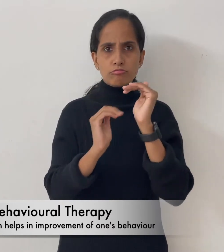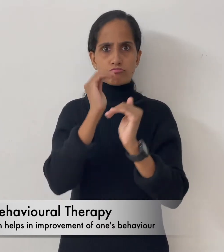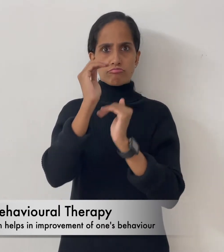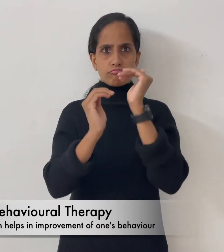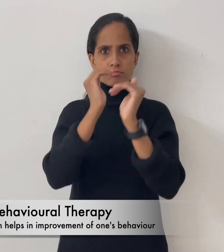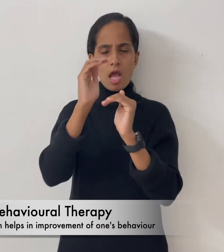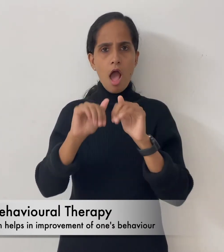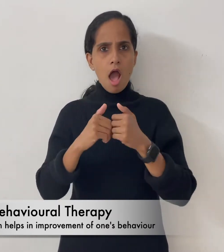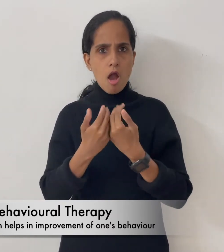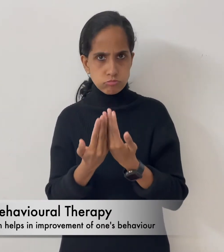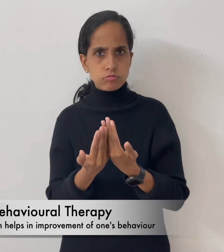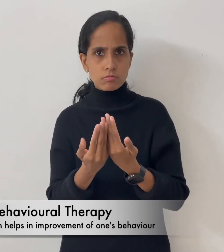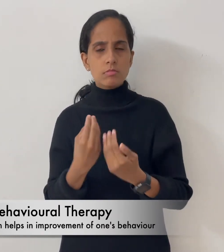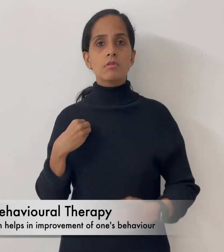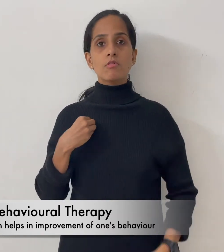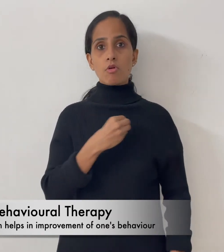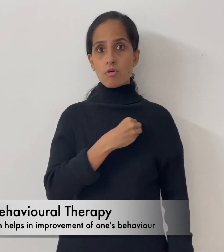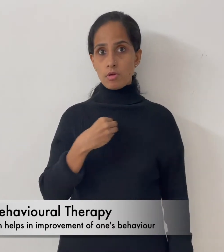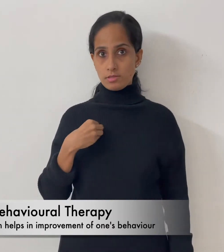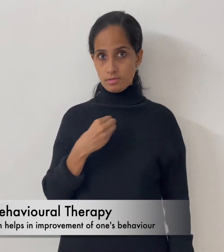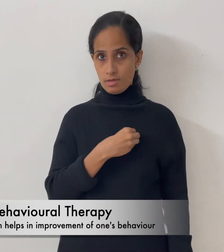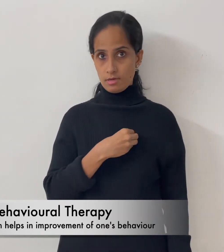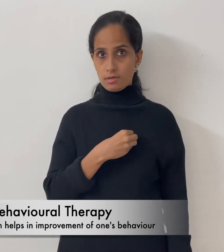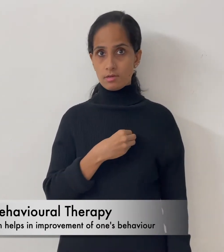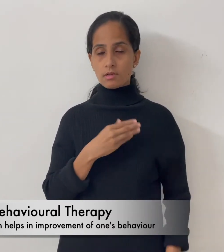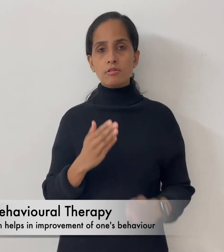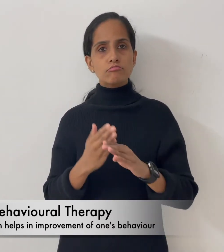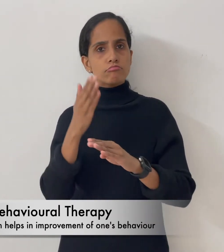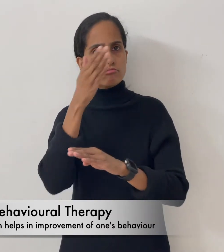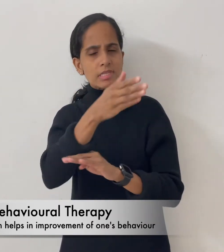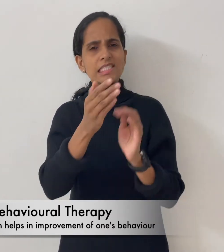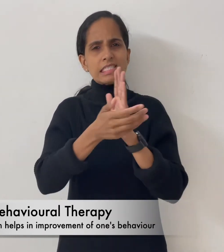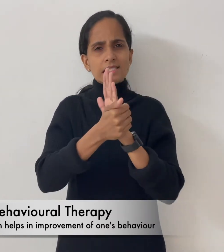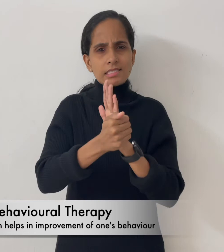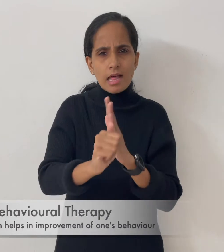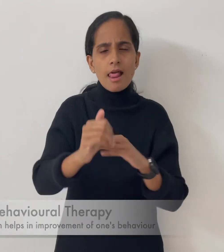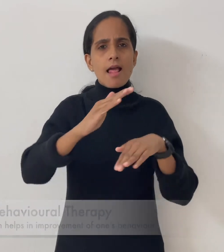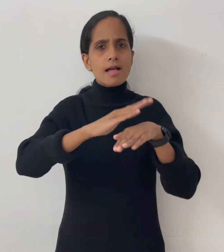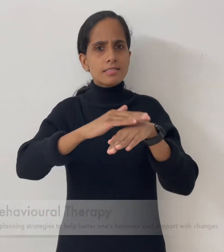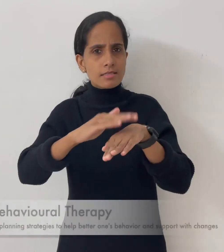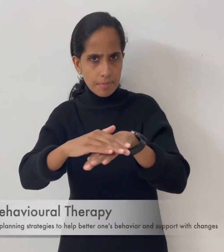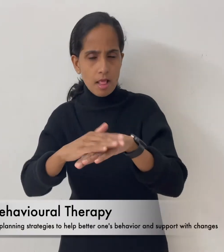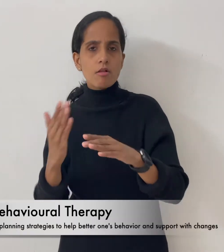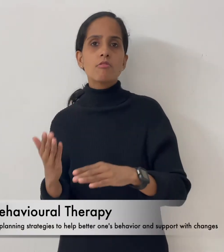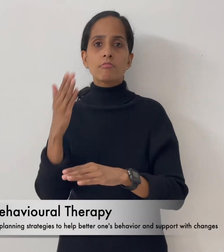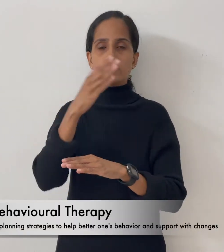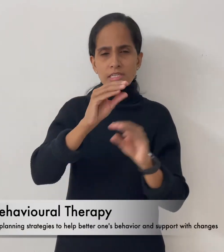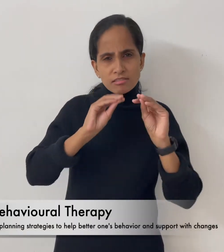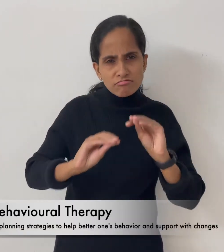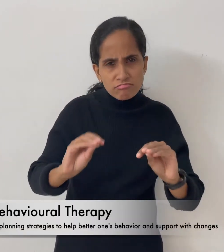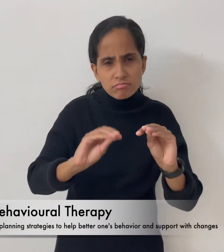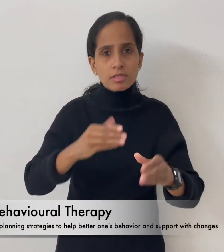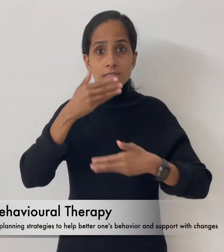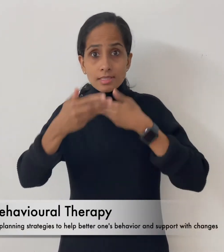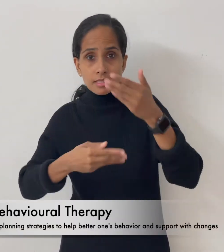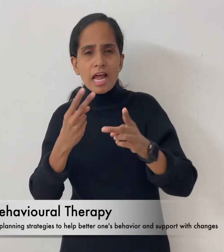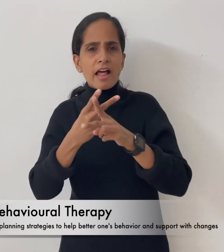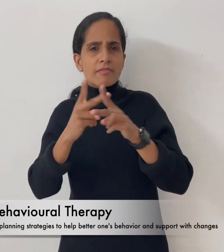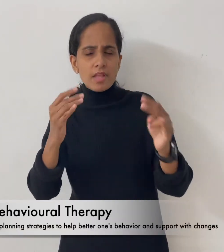Therapy which helps in improvement of one's behavior. An expert or professional training